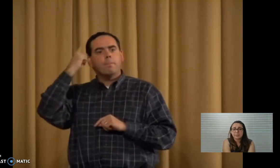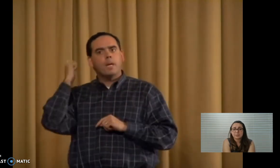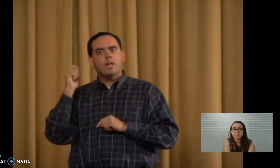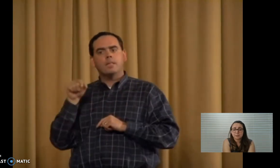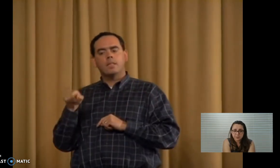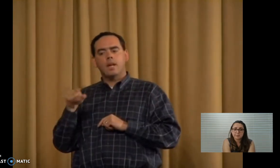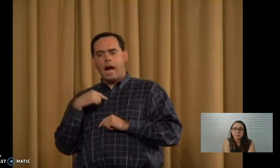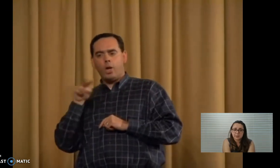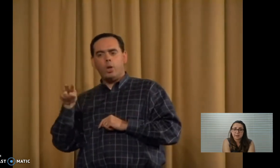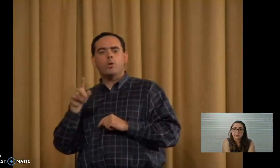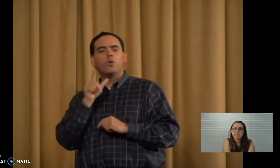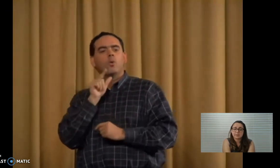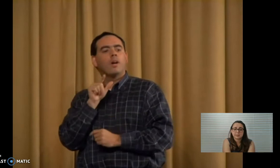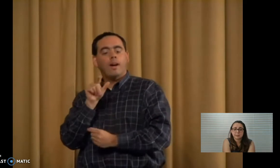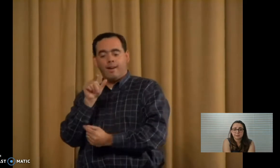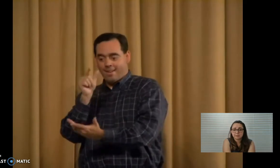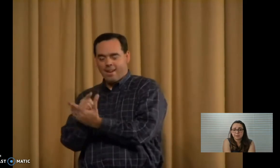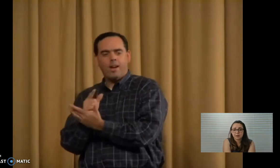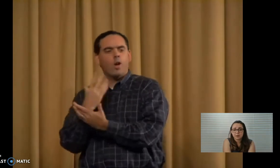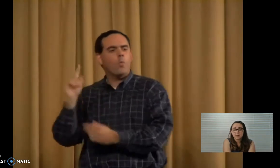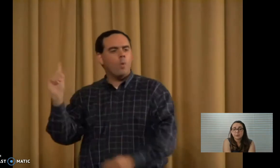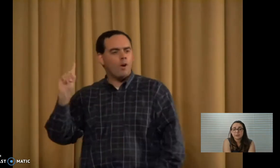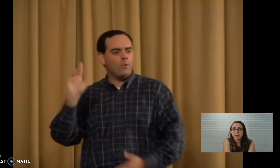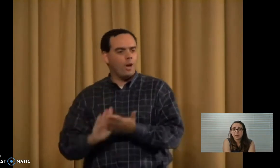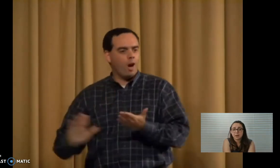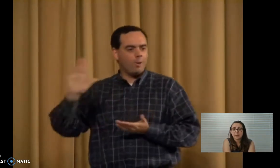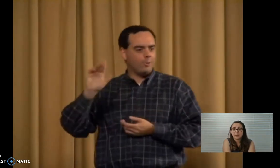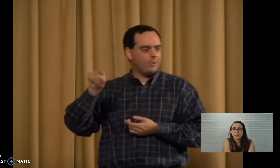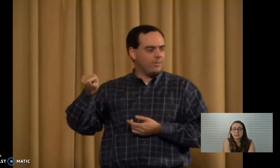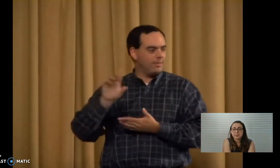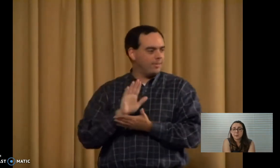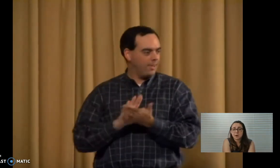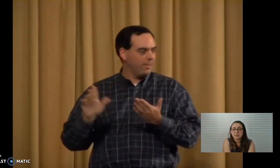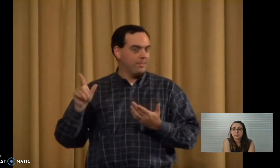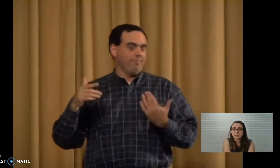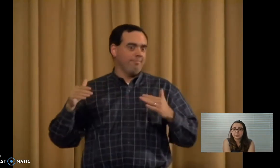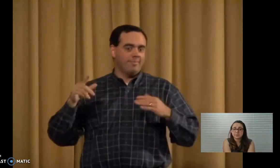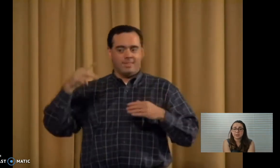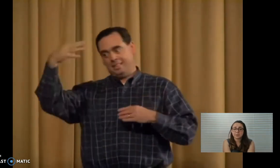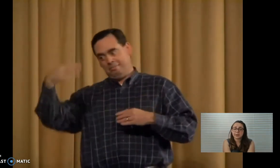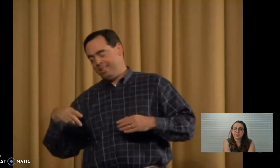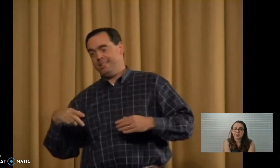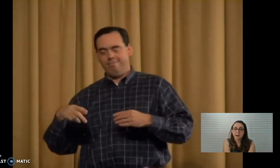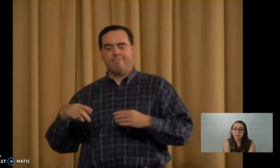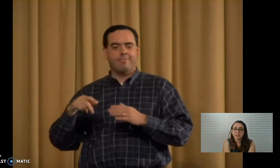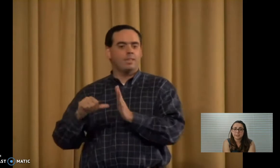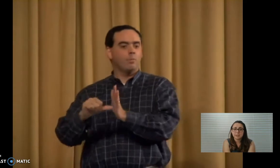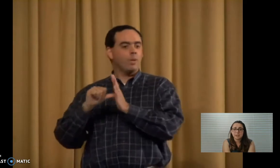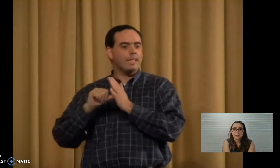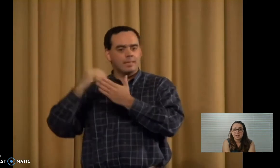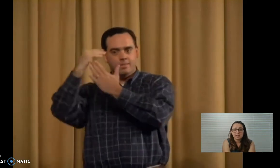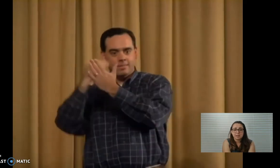it's extremely successful so far, which you can tell by seeing where all the students who have graduated have gone to